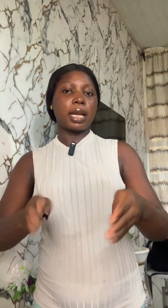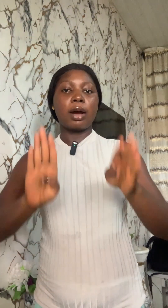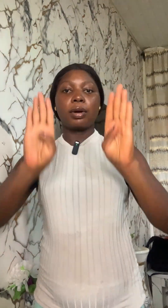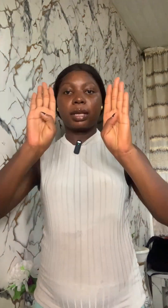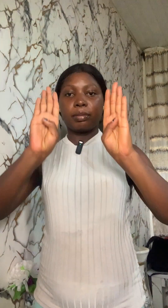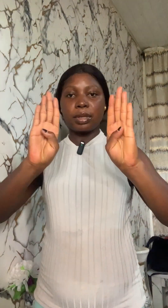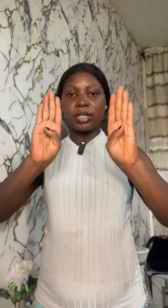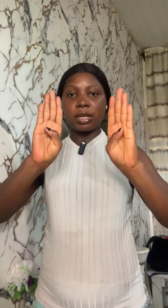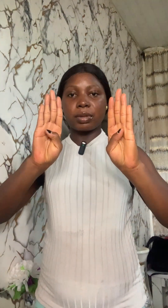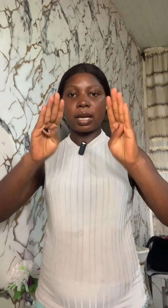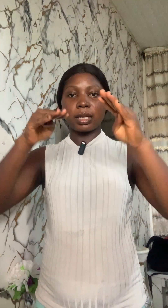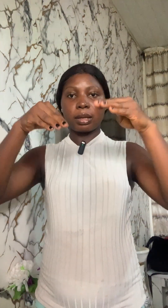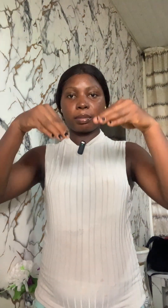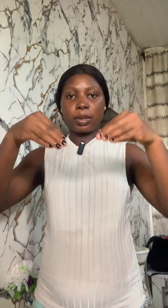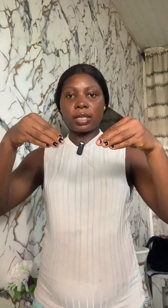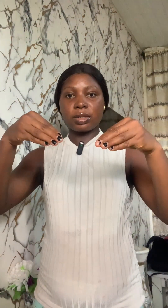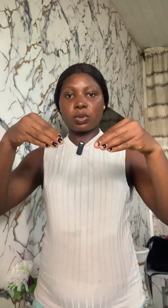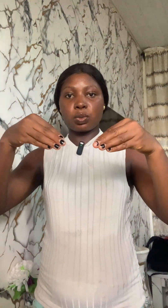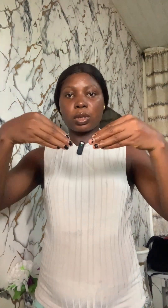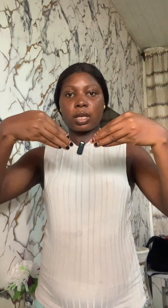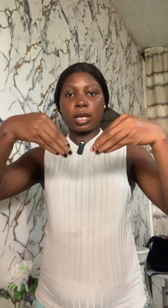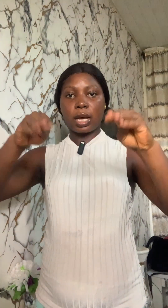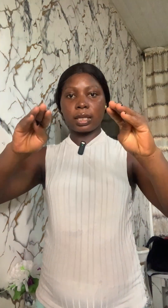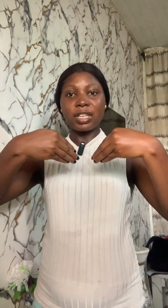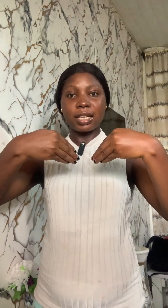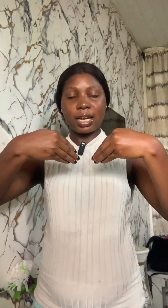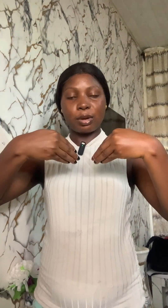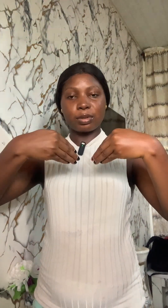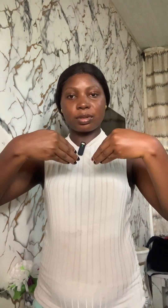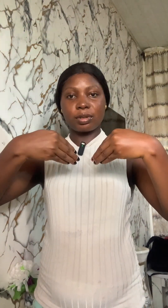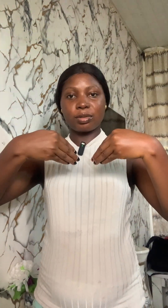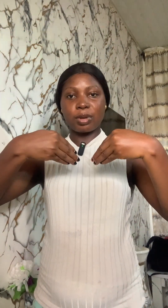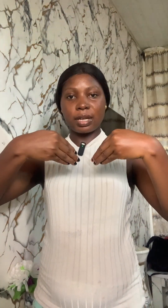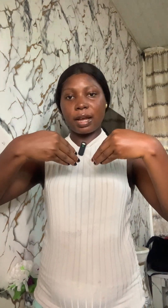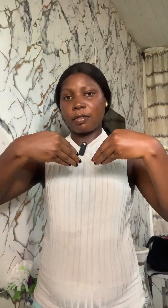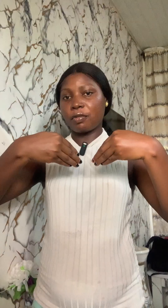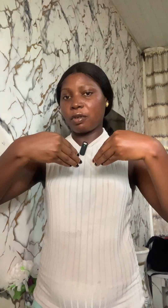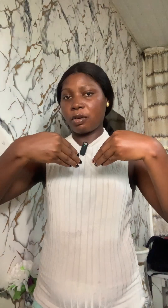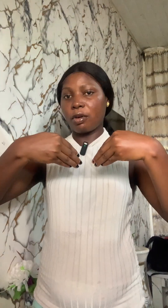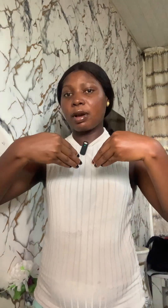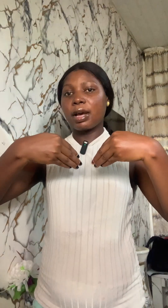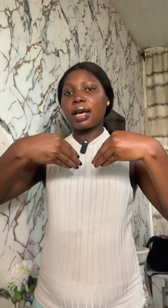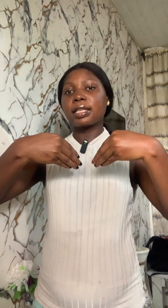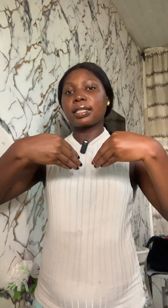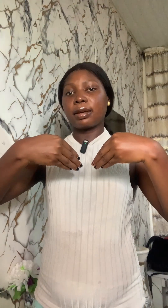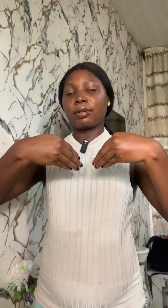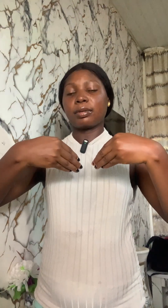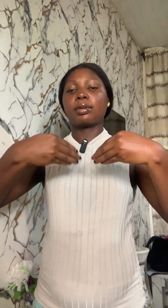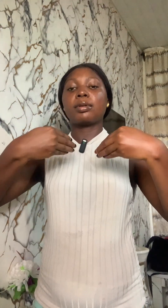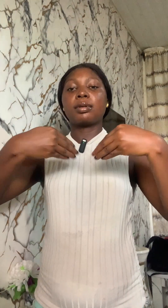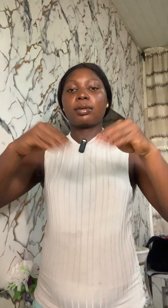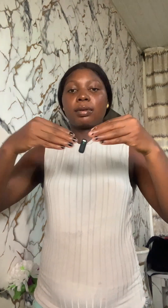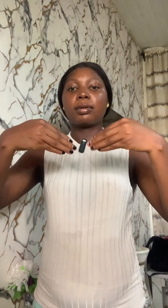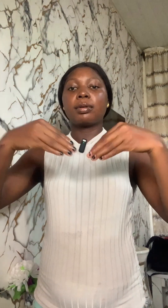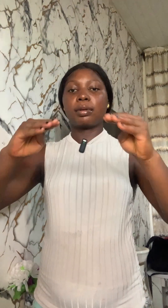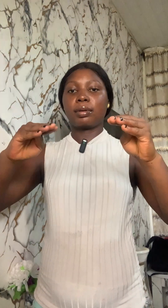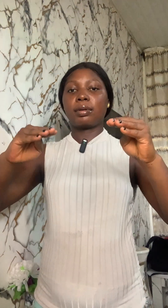Now, a B-shaped hand placed this way and in and out rather for sell.